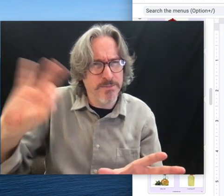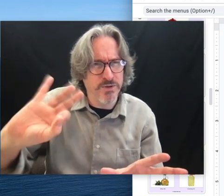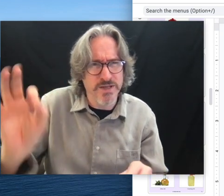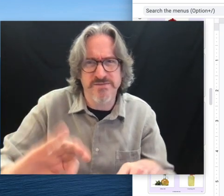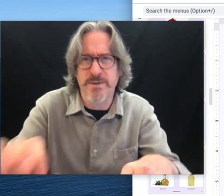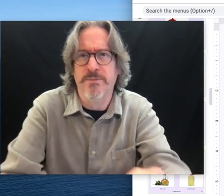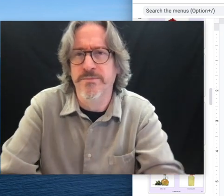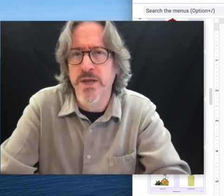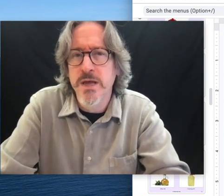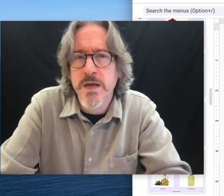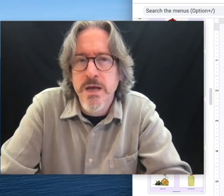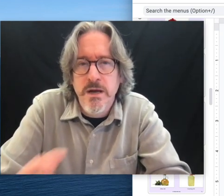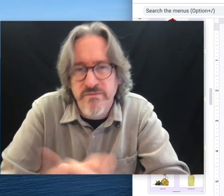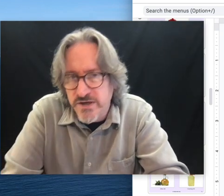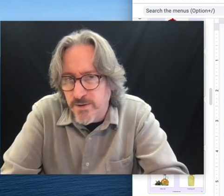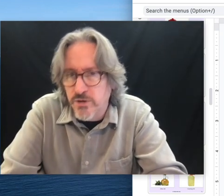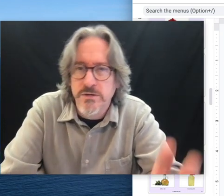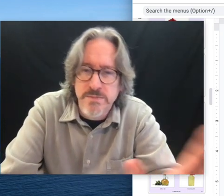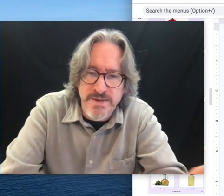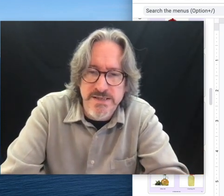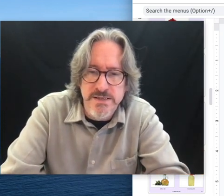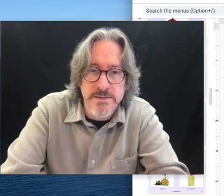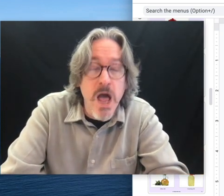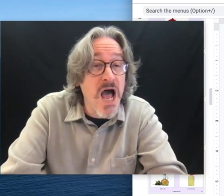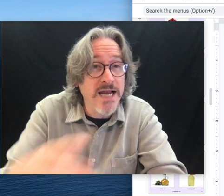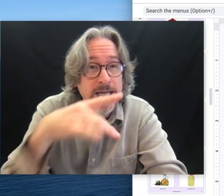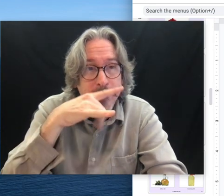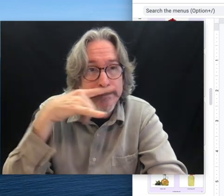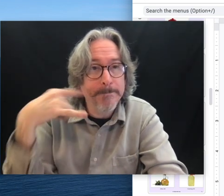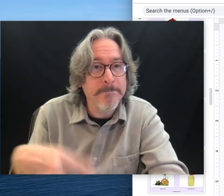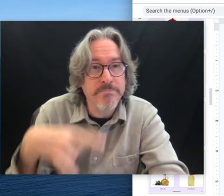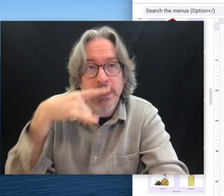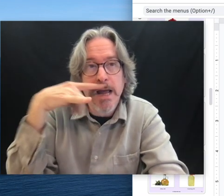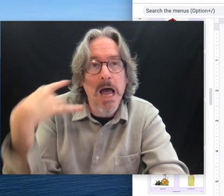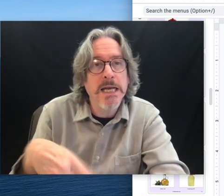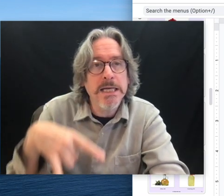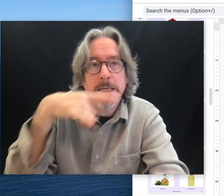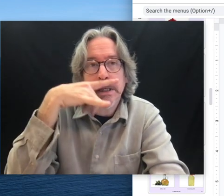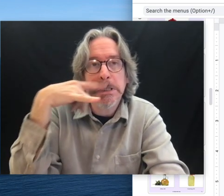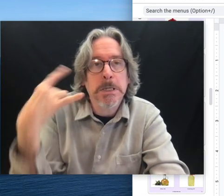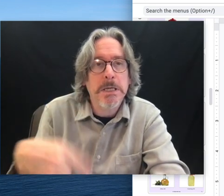see people do this for pepper. Fingerspell, herbs, spices. Honey.